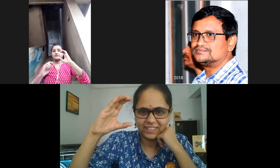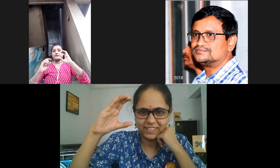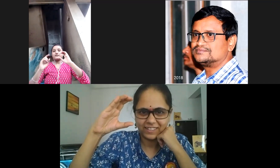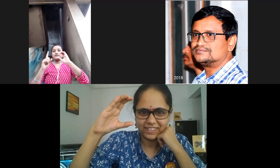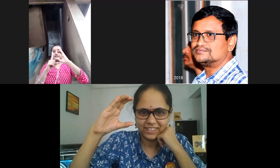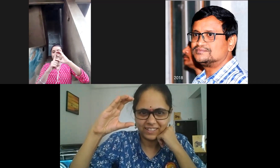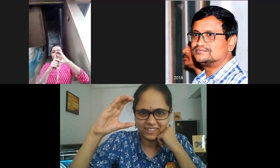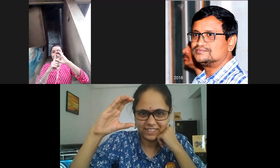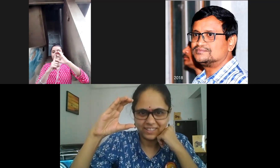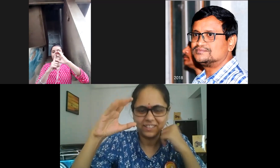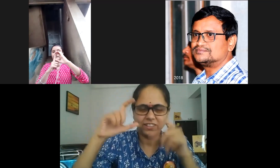D,